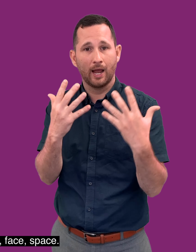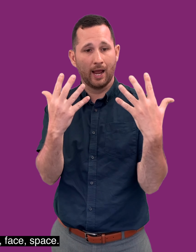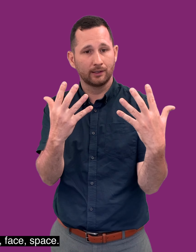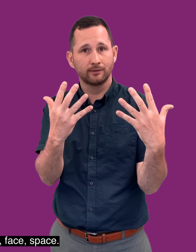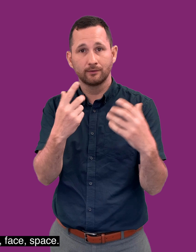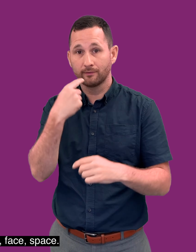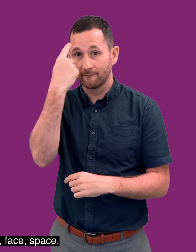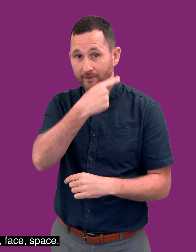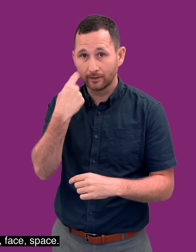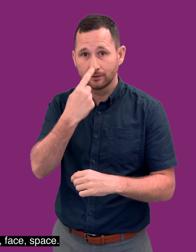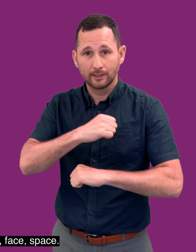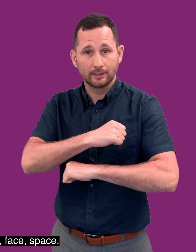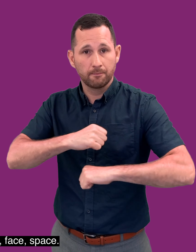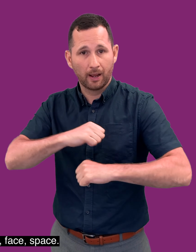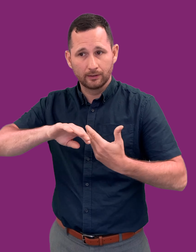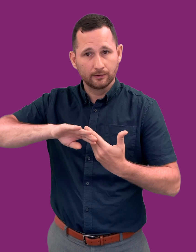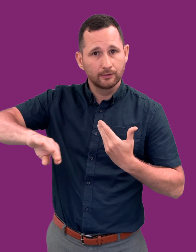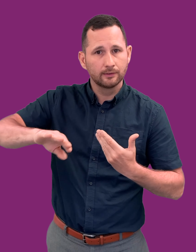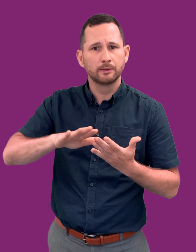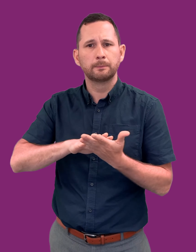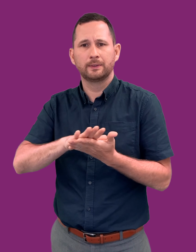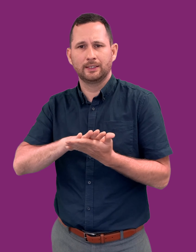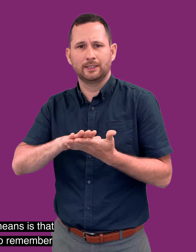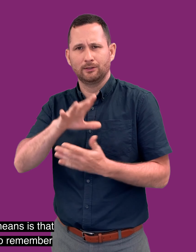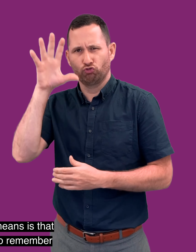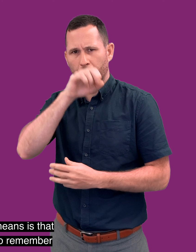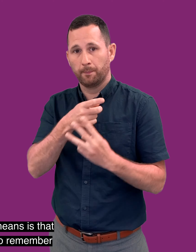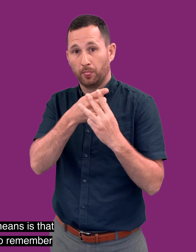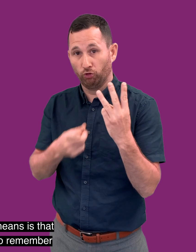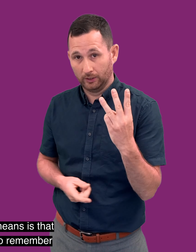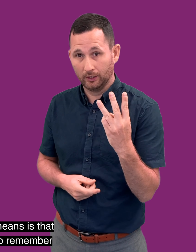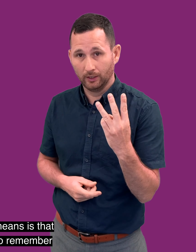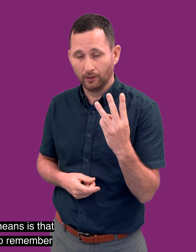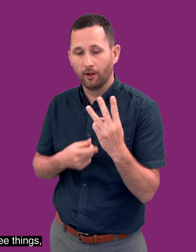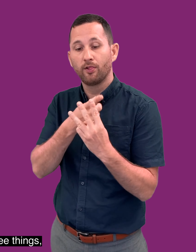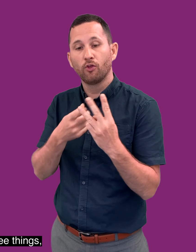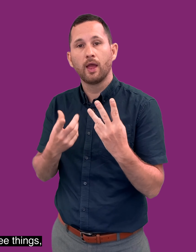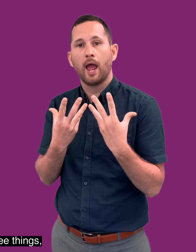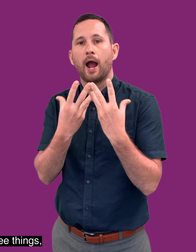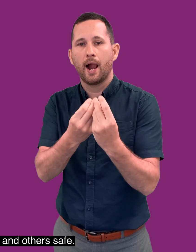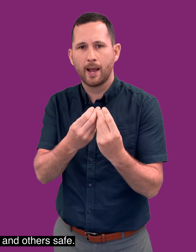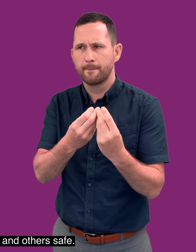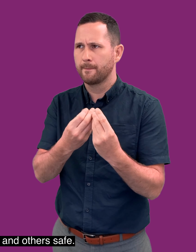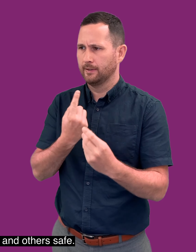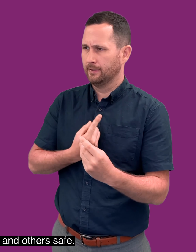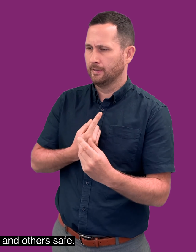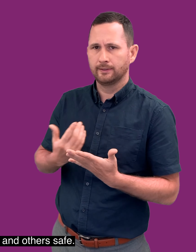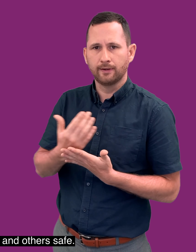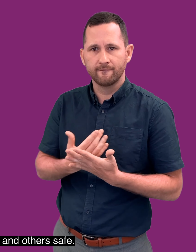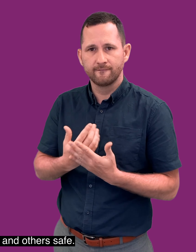face, space. What this means is that you need to remember to do 3 things to keep yourself and others safe.